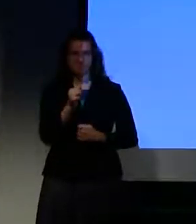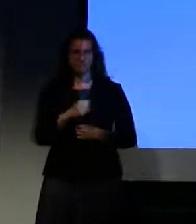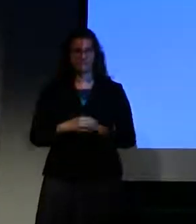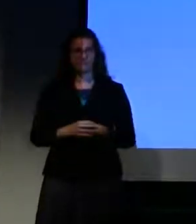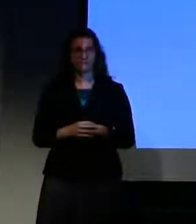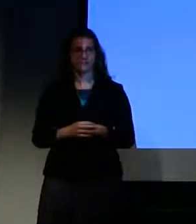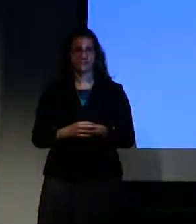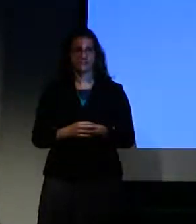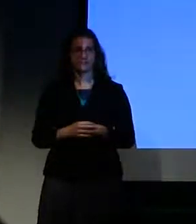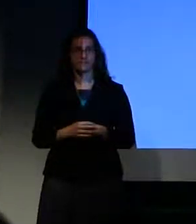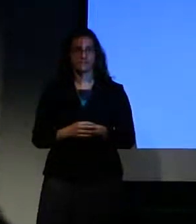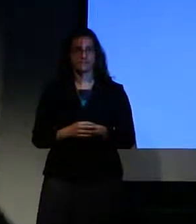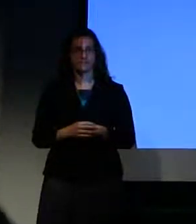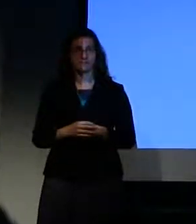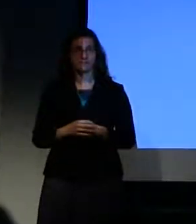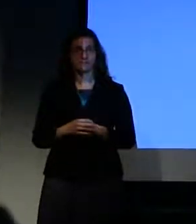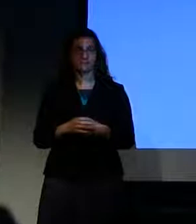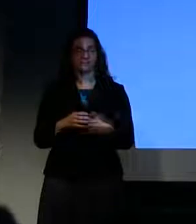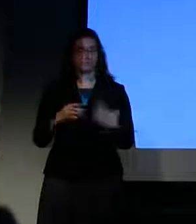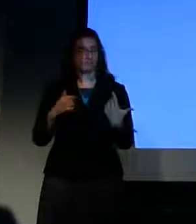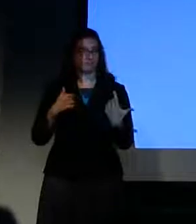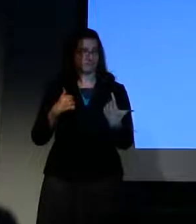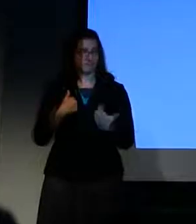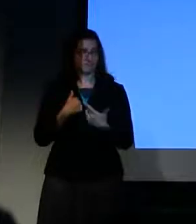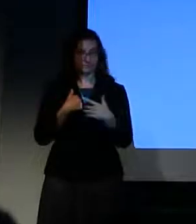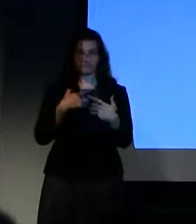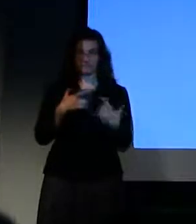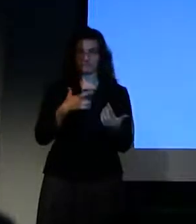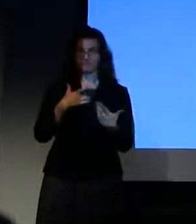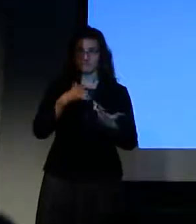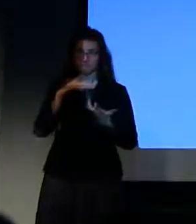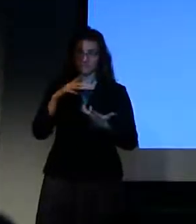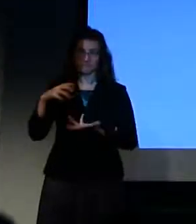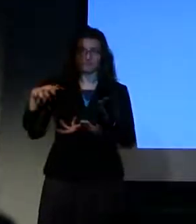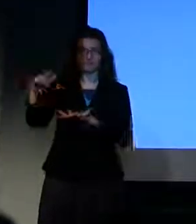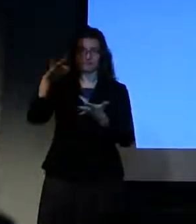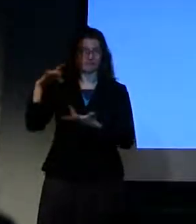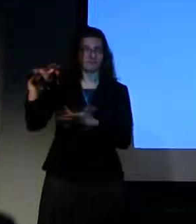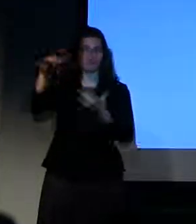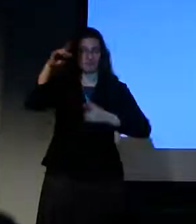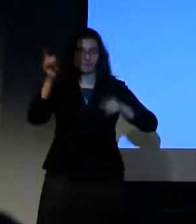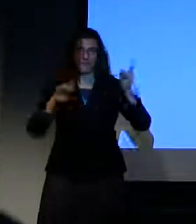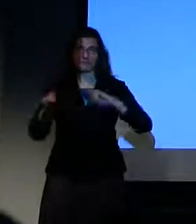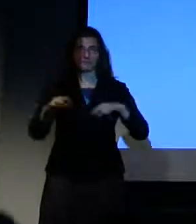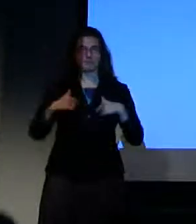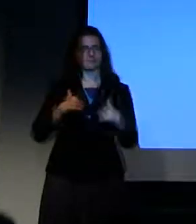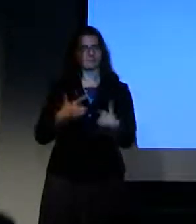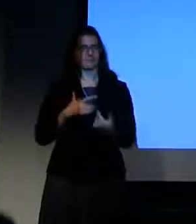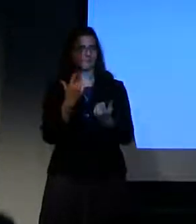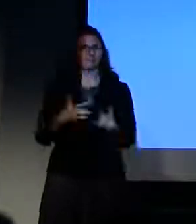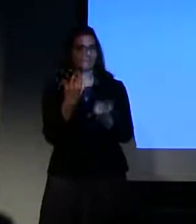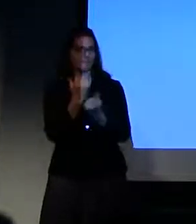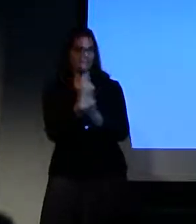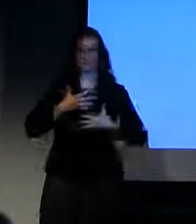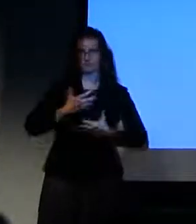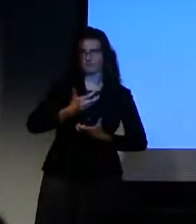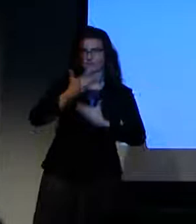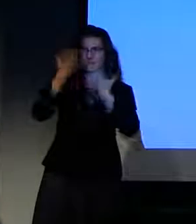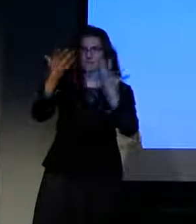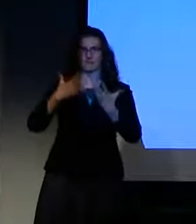What is this that frees me so in storms? What do my shouts mid lightnings and raging winds mean?